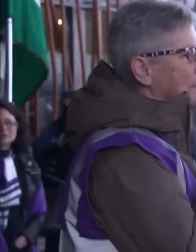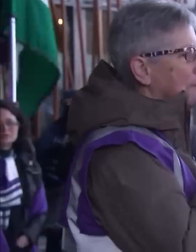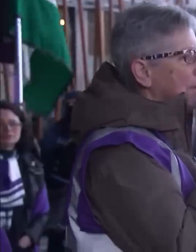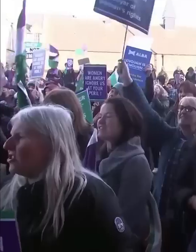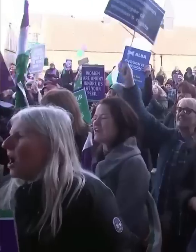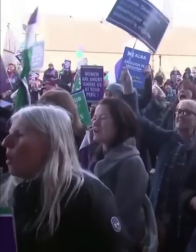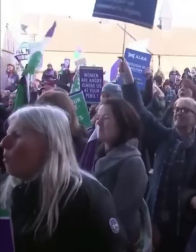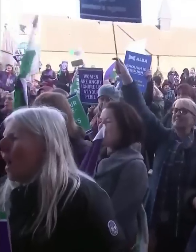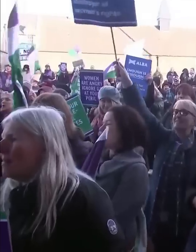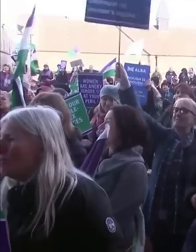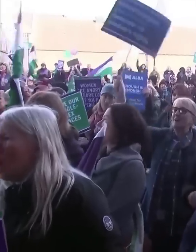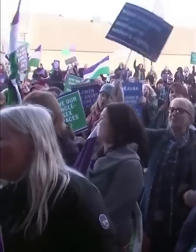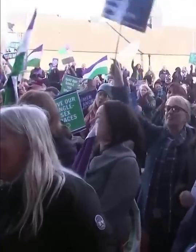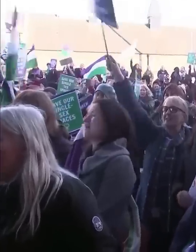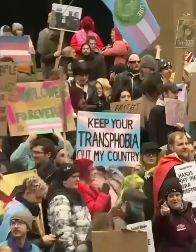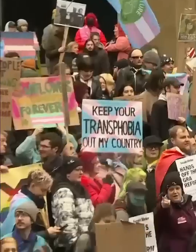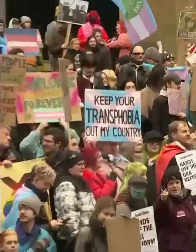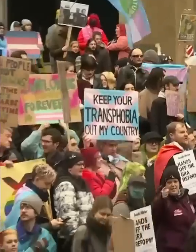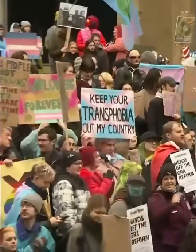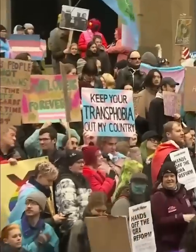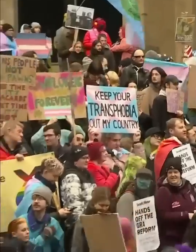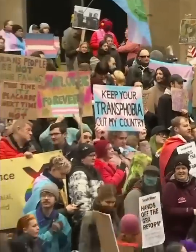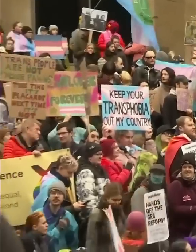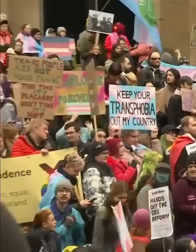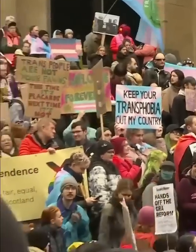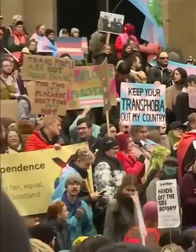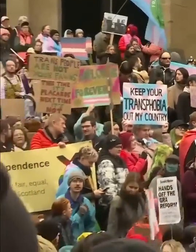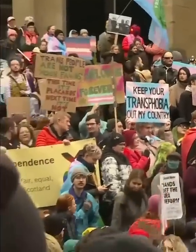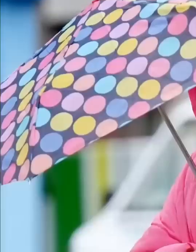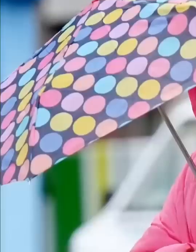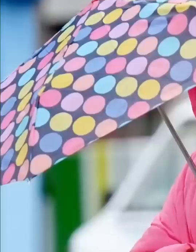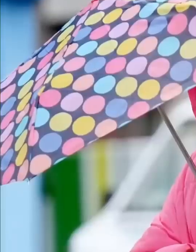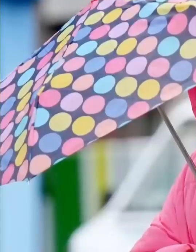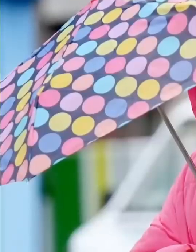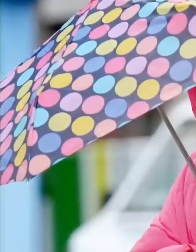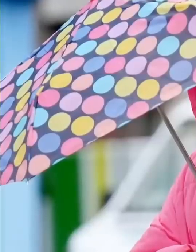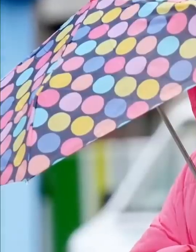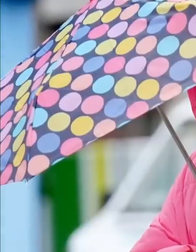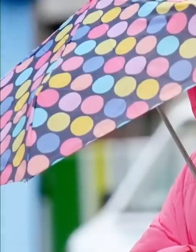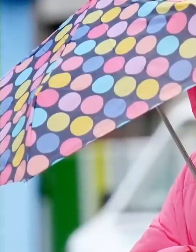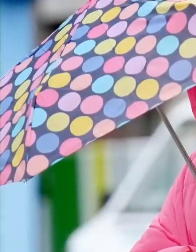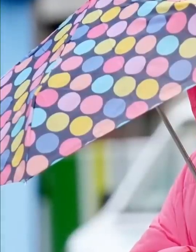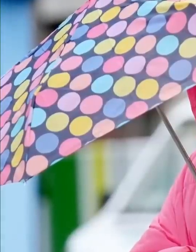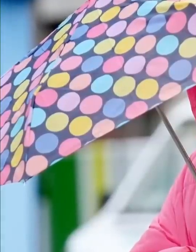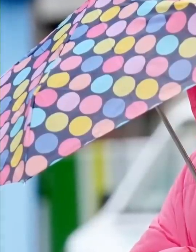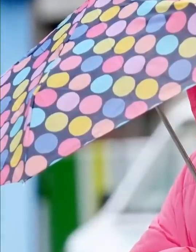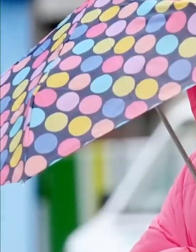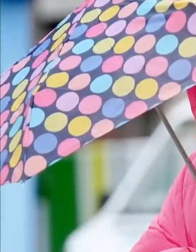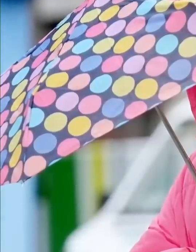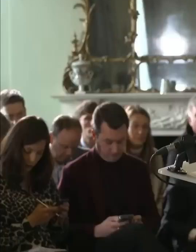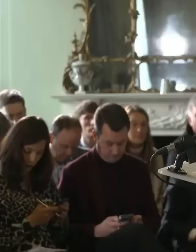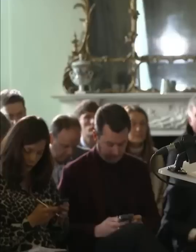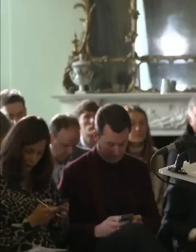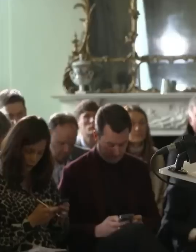Nicola Sturgeon. A row over gender self-declaration turned nasty when rapist Isla Bryson was temporarily sent to a women's